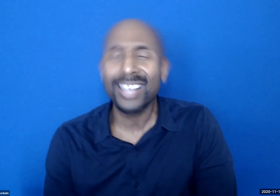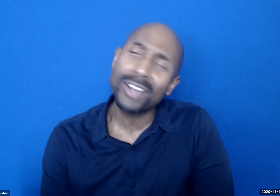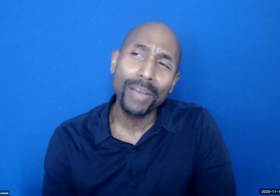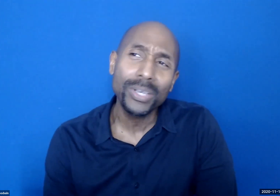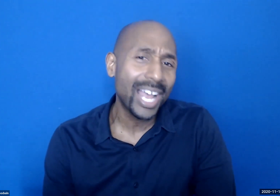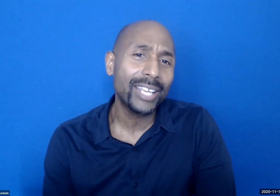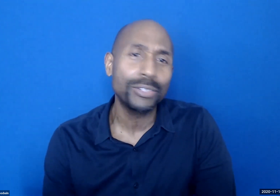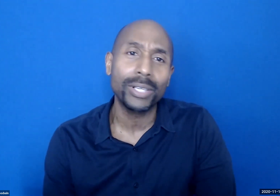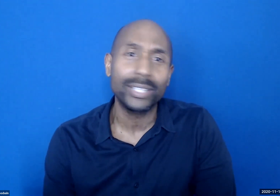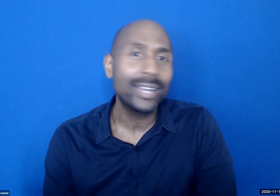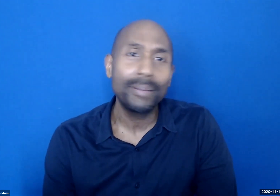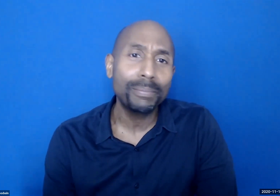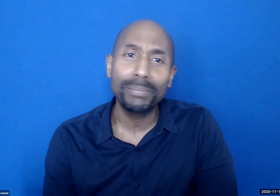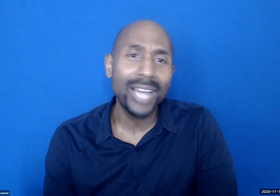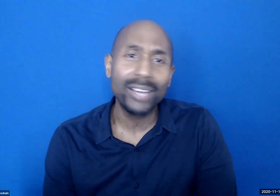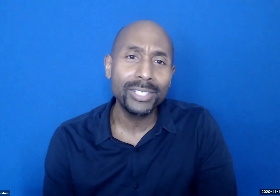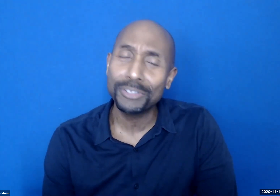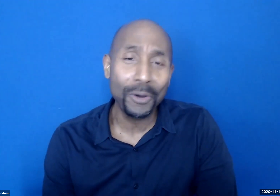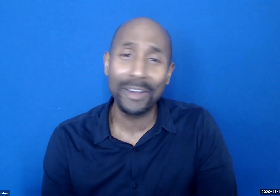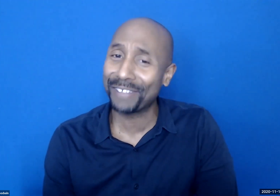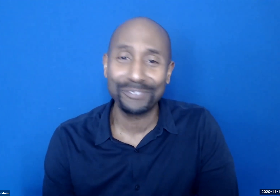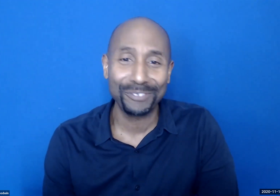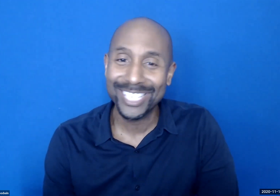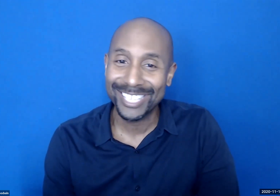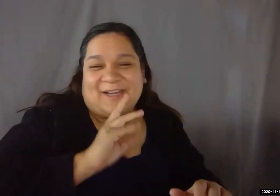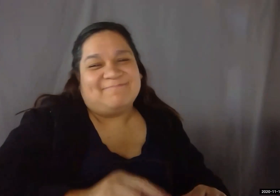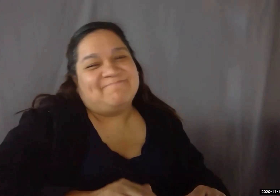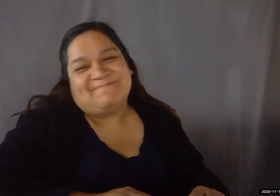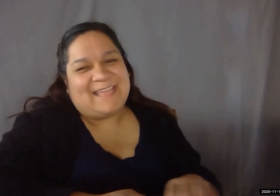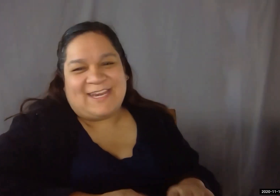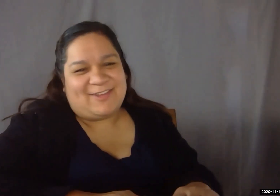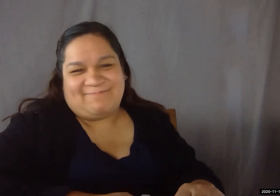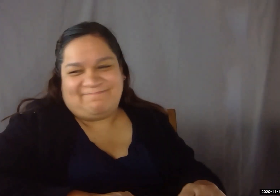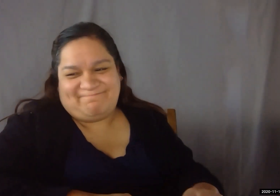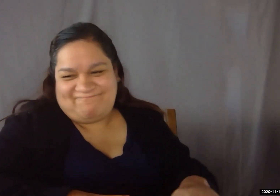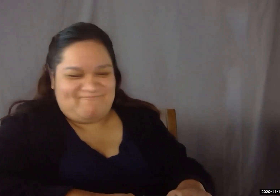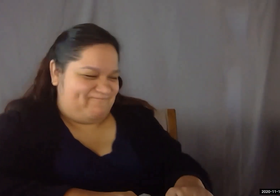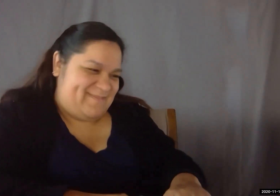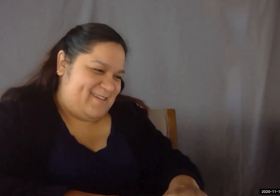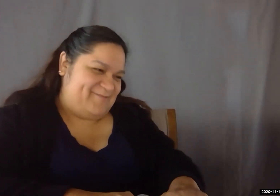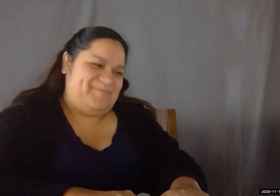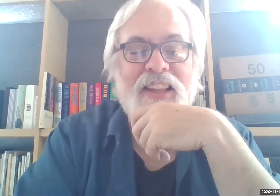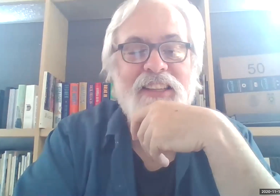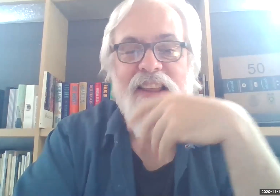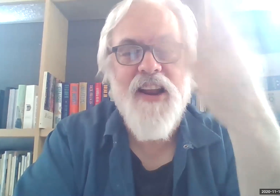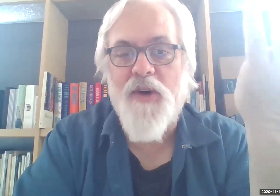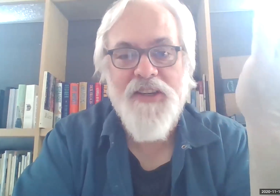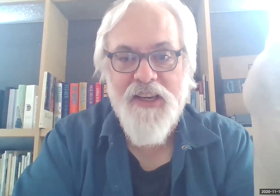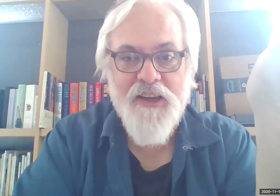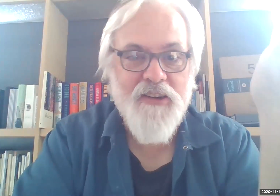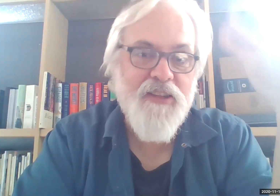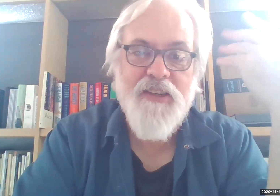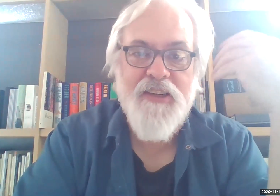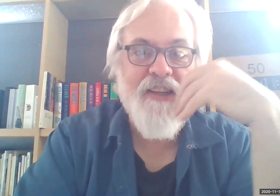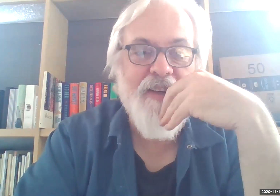it, saying, I wish I enjoyed it, but I don't enjoy freezing water. I don't. I sit there and I watch